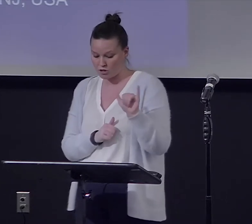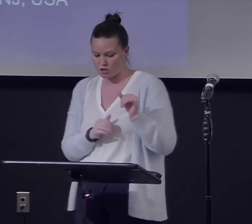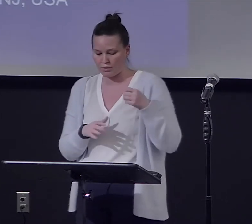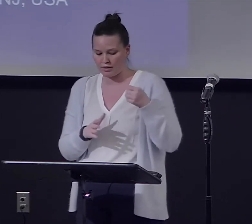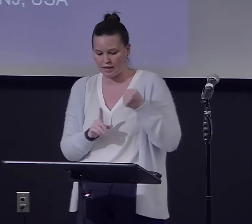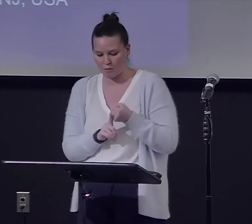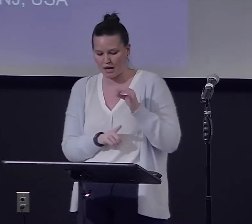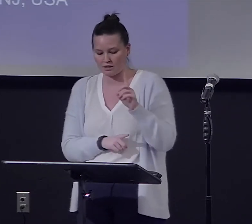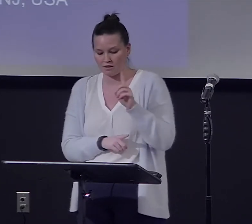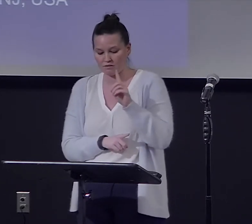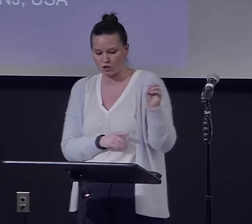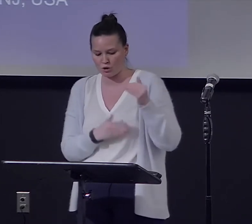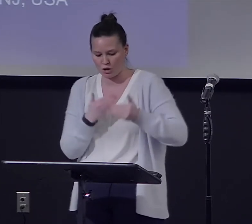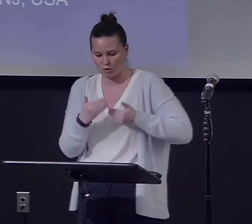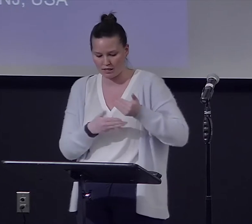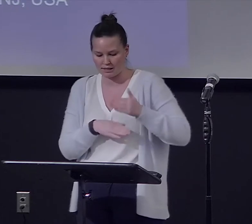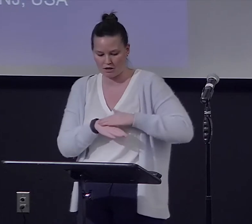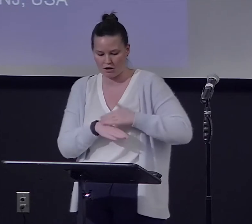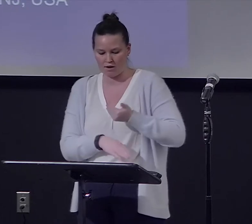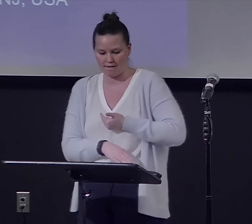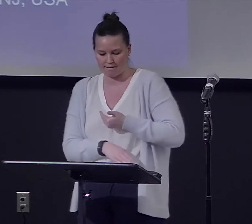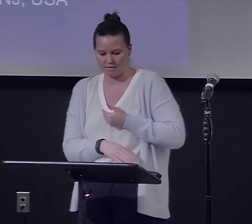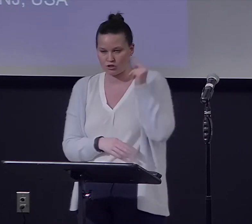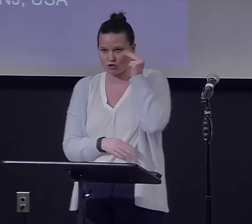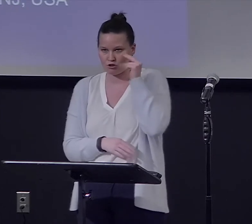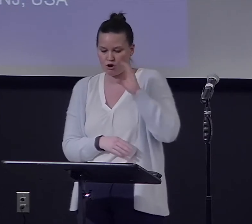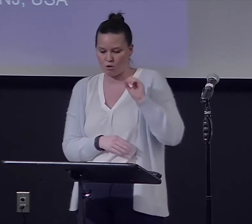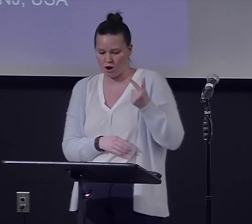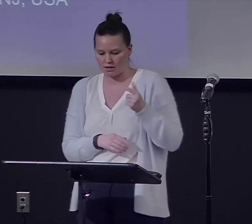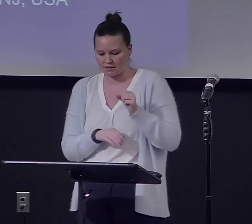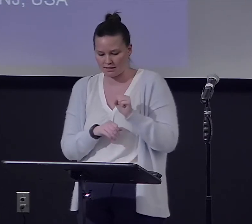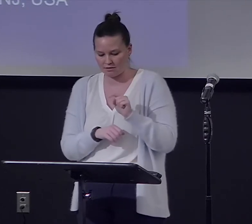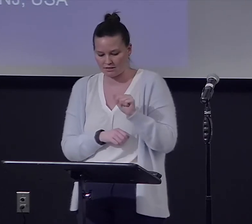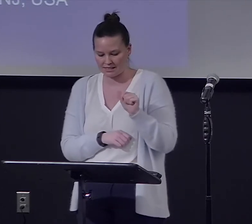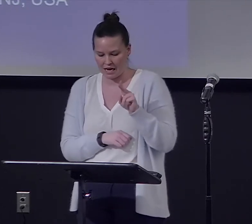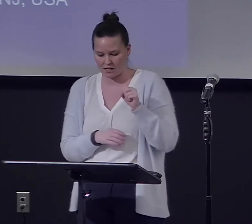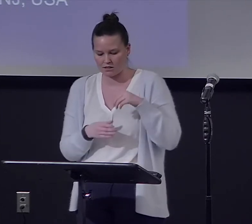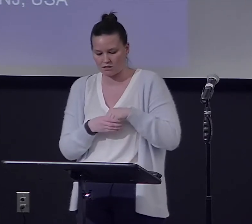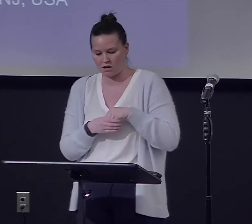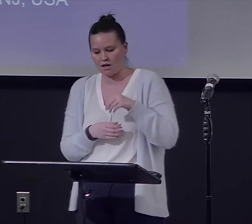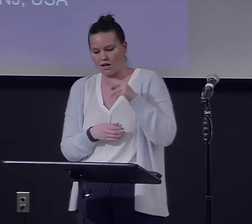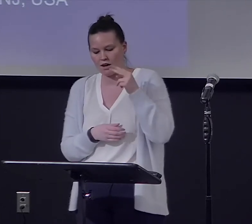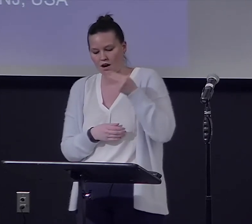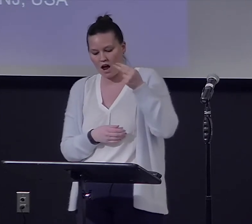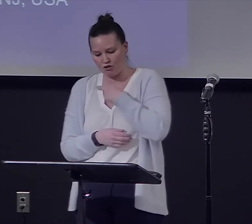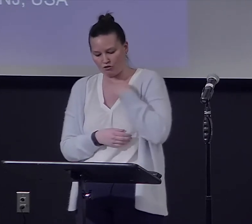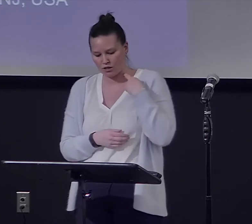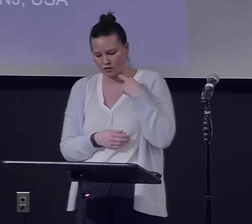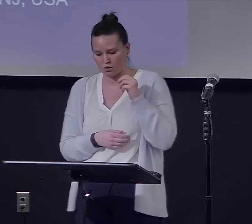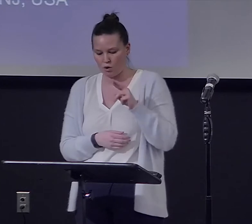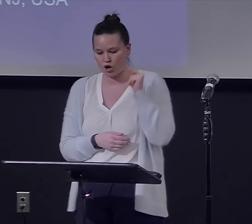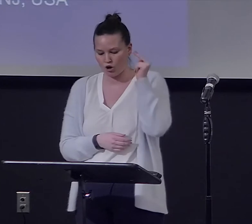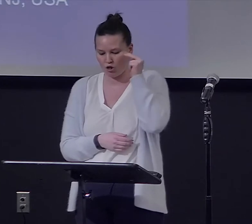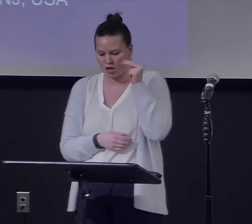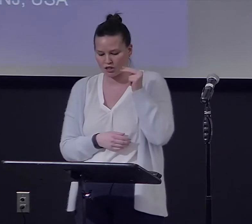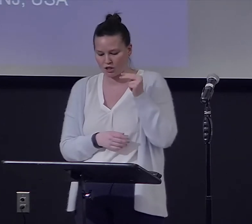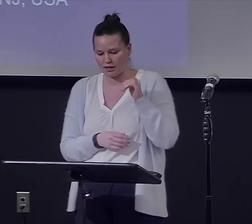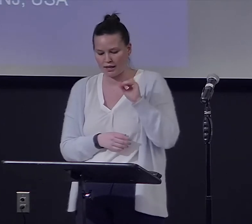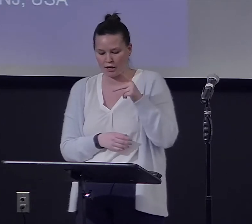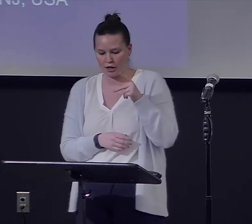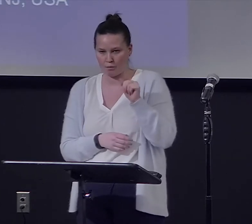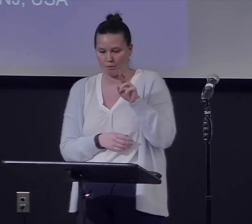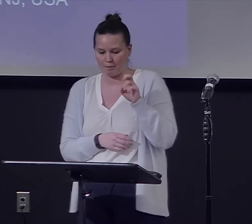and language development as well as the impact of disordered processing on infant neurocognitive